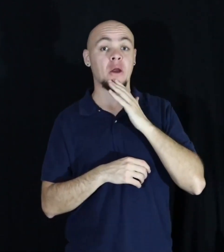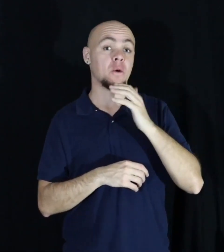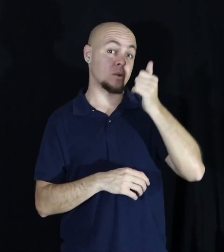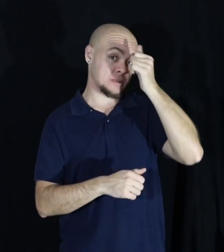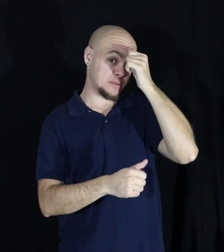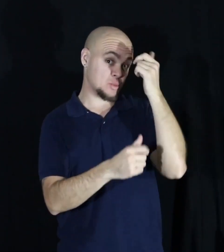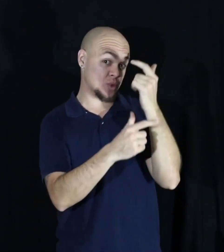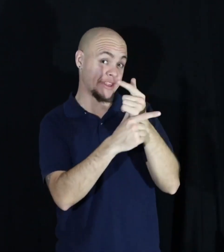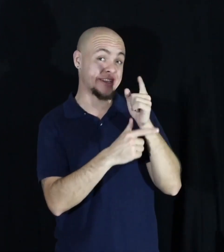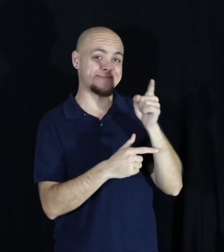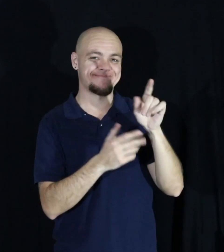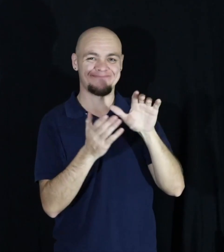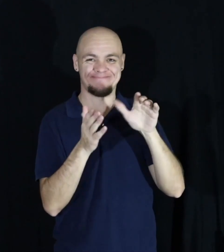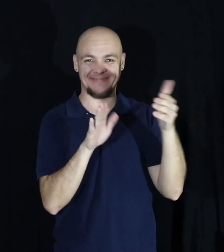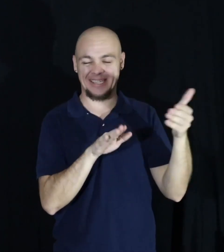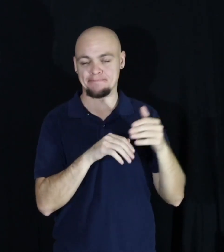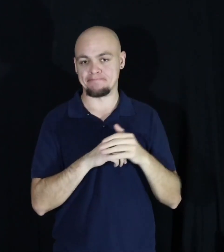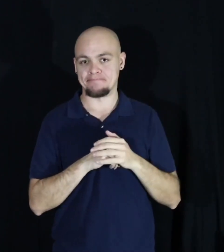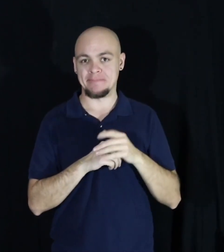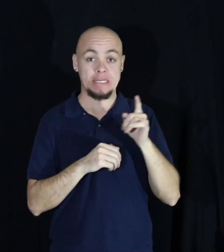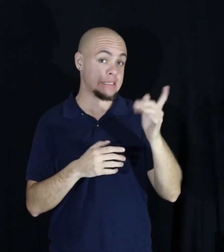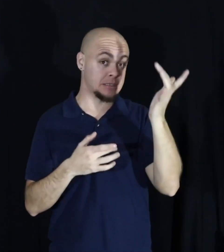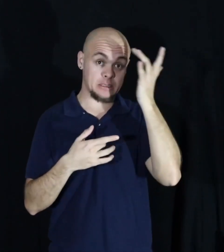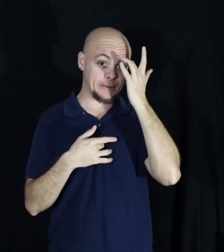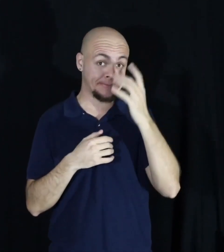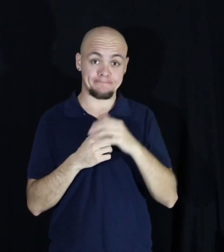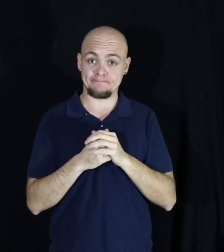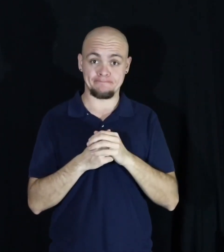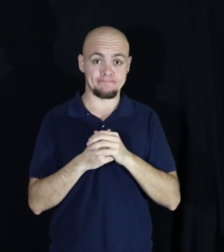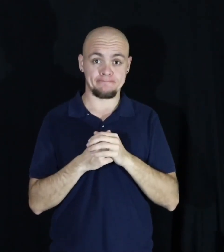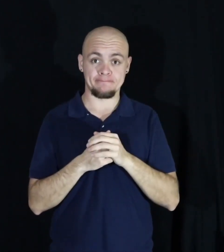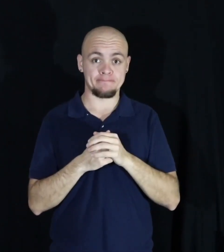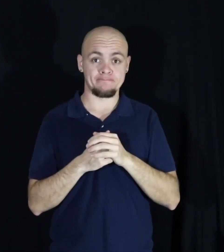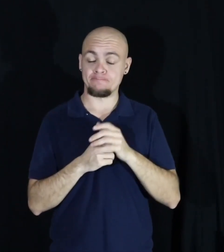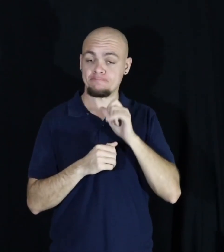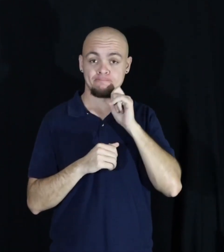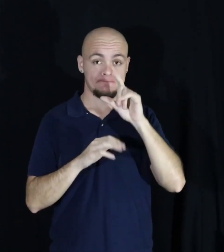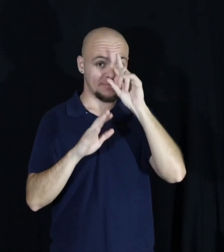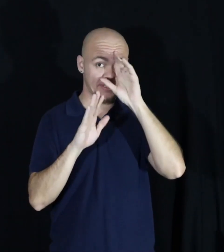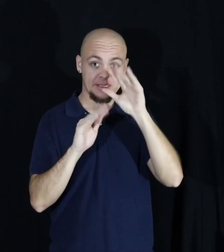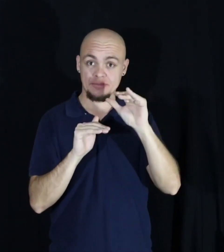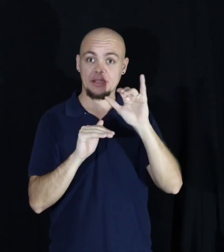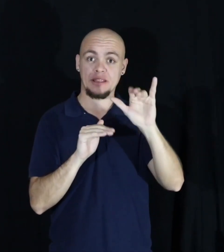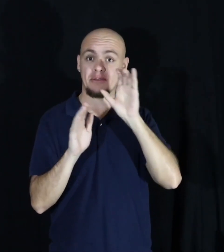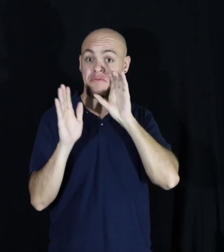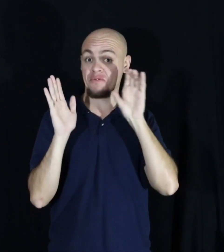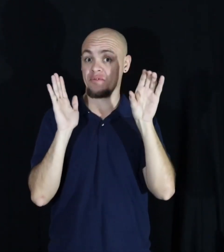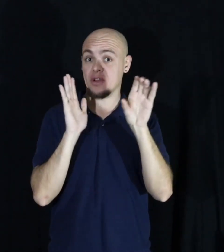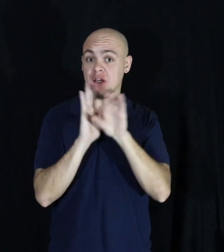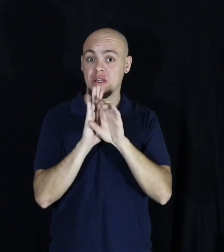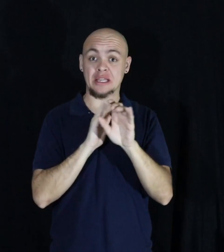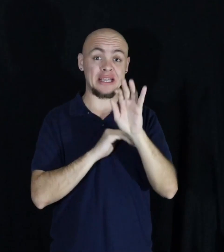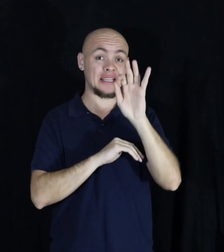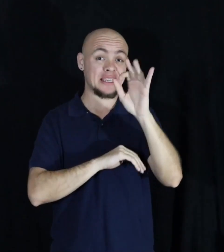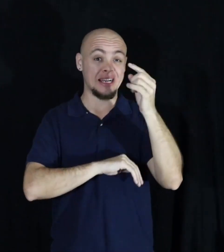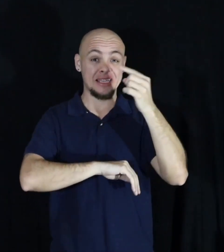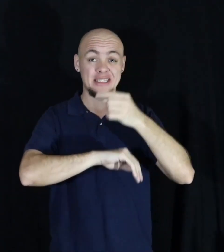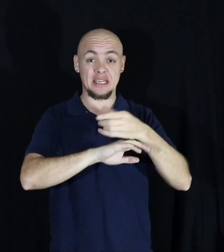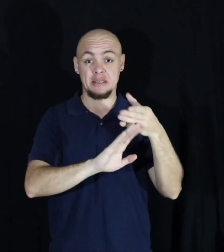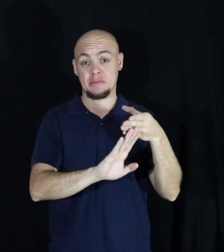died. Now, he wasn't sick. It was completely unexpected. In fact, this photo here was taken just 9 days